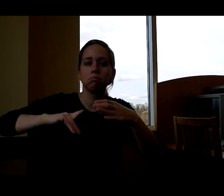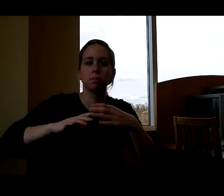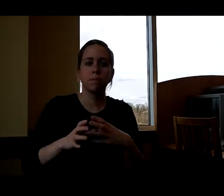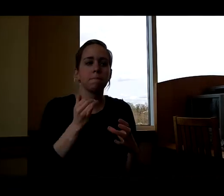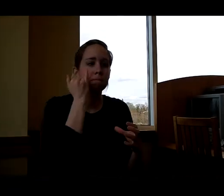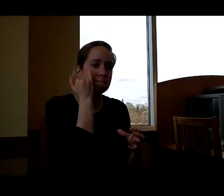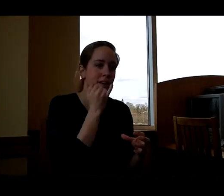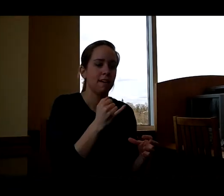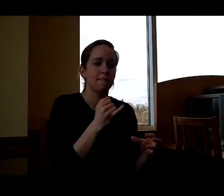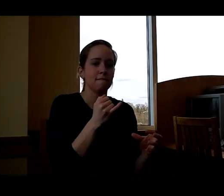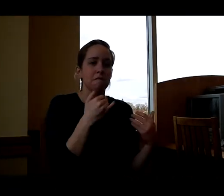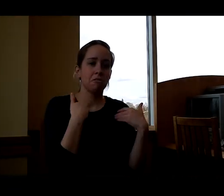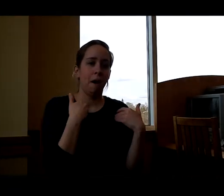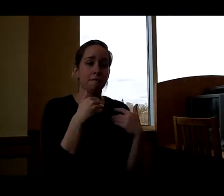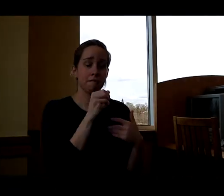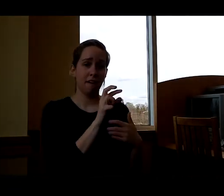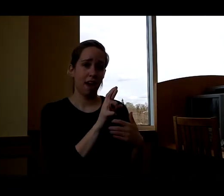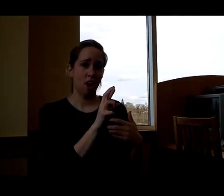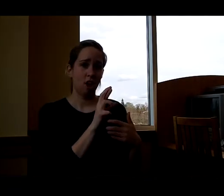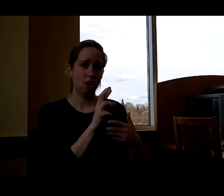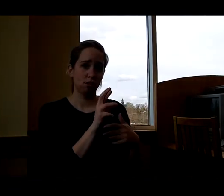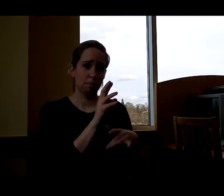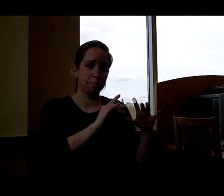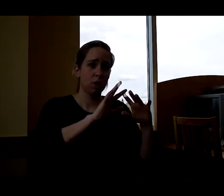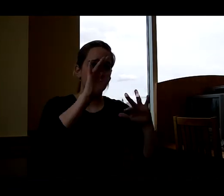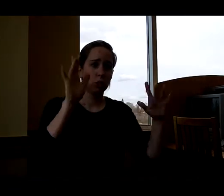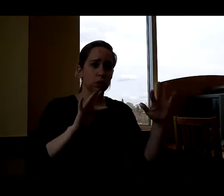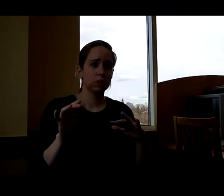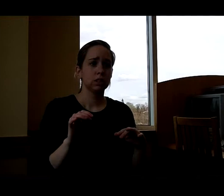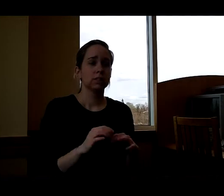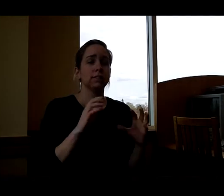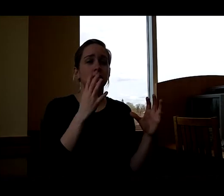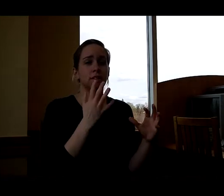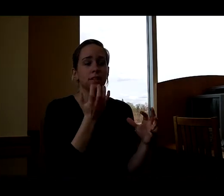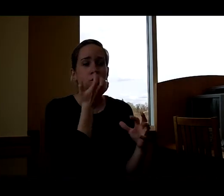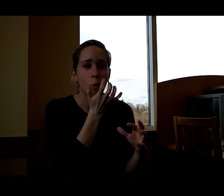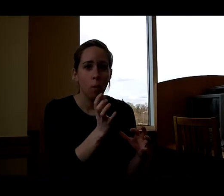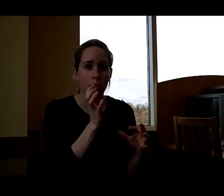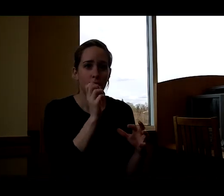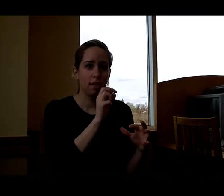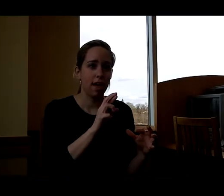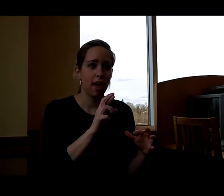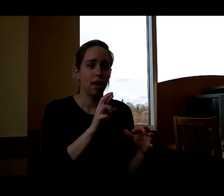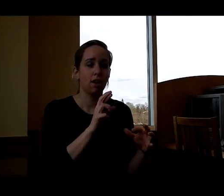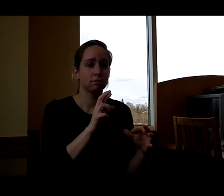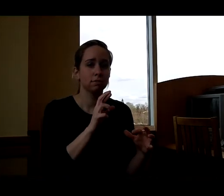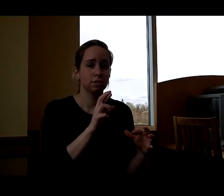air molecules, they're the same way. The warmer the air, the faster those air molecules are moving, and the more space there is between